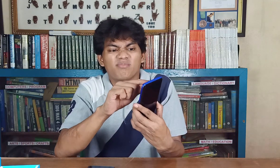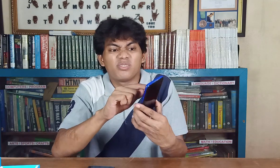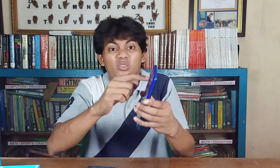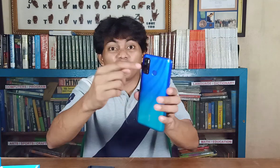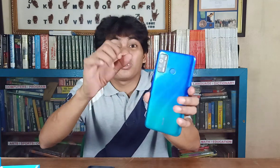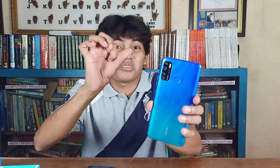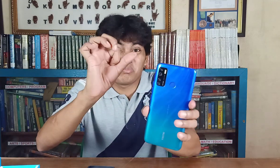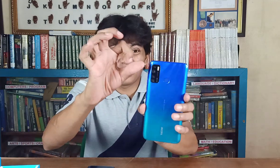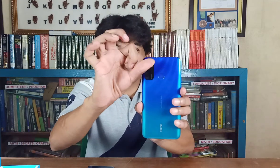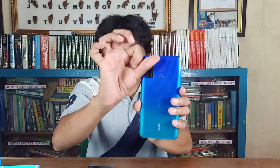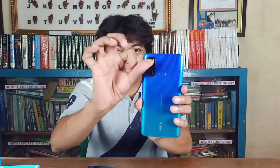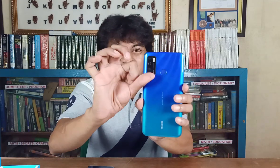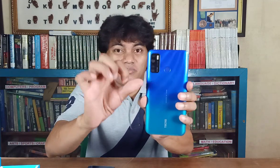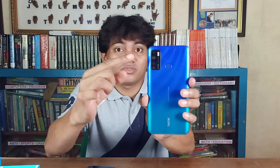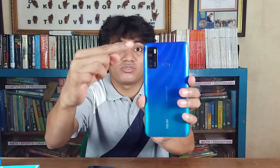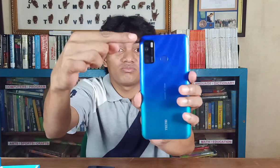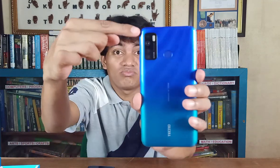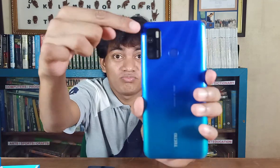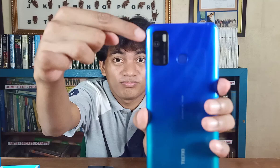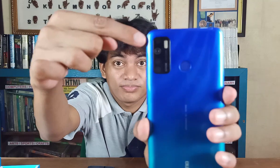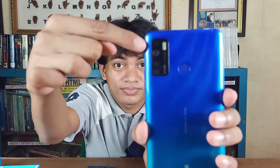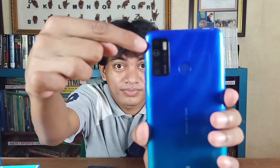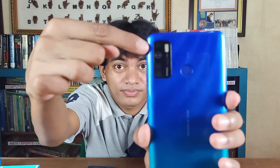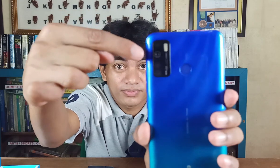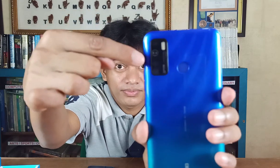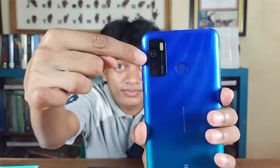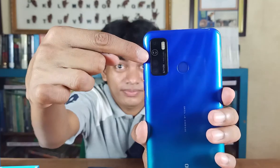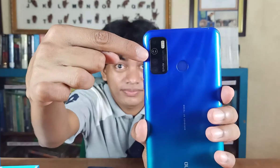As you can see, it has 4 cameras at the back.